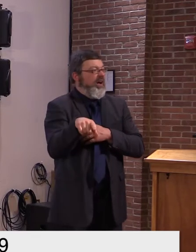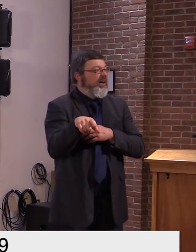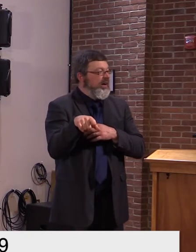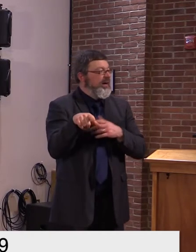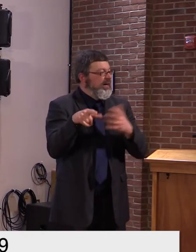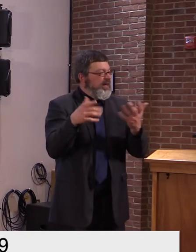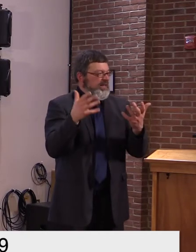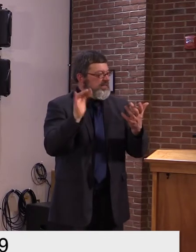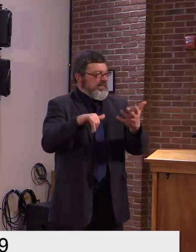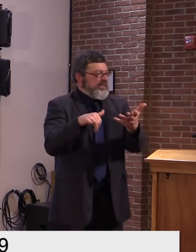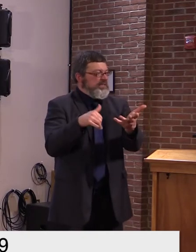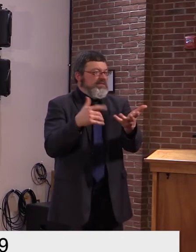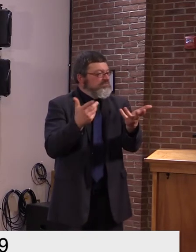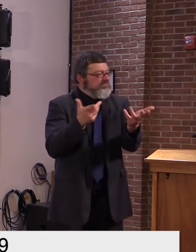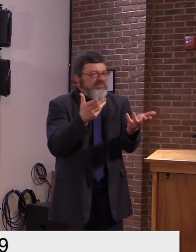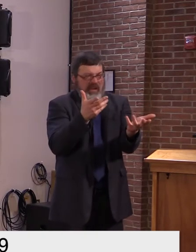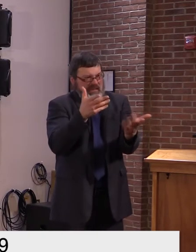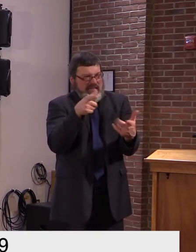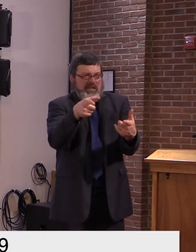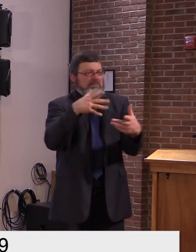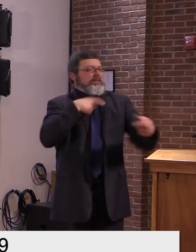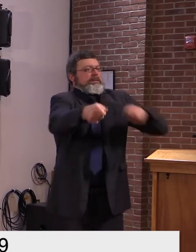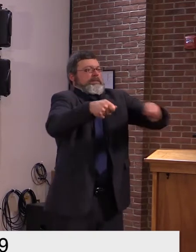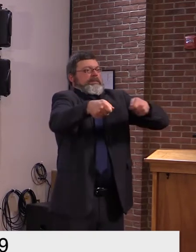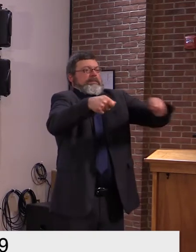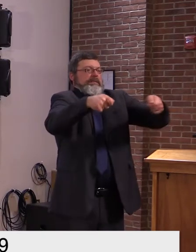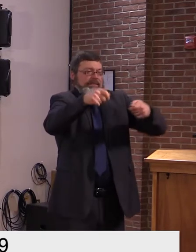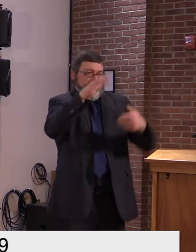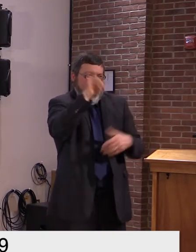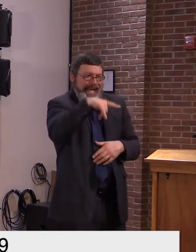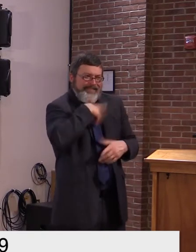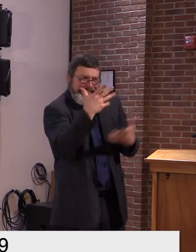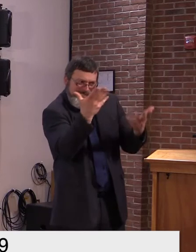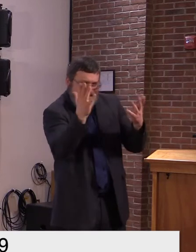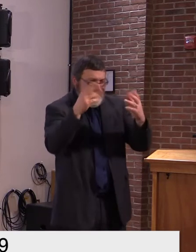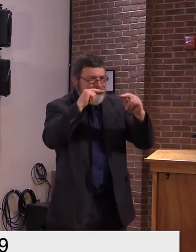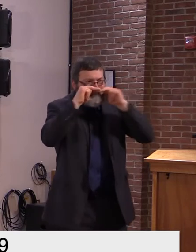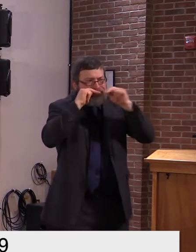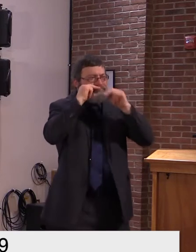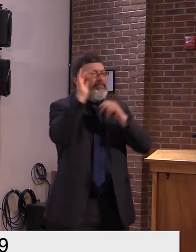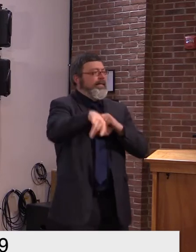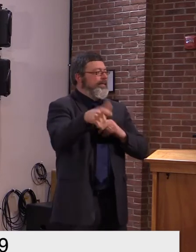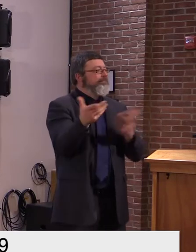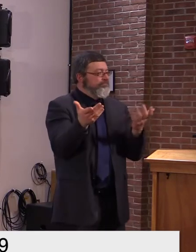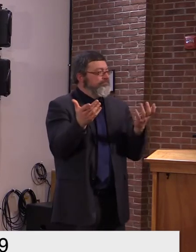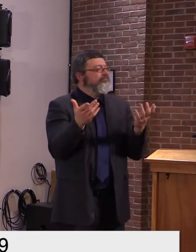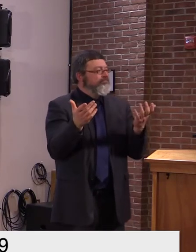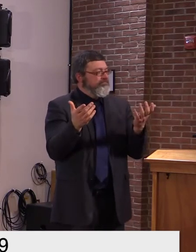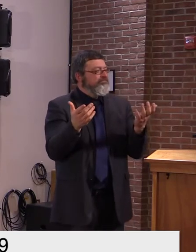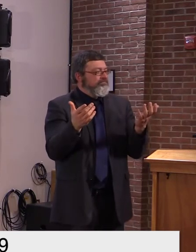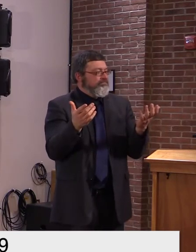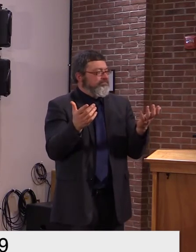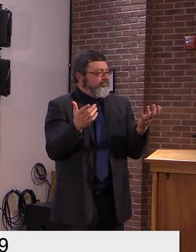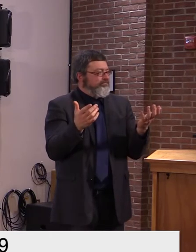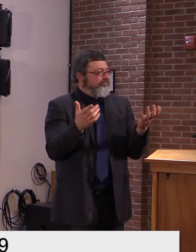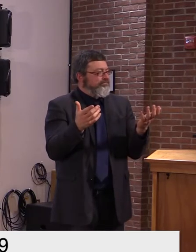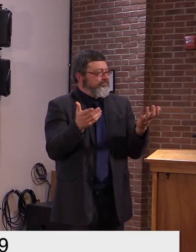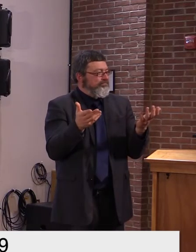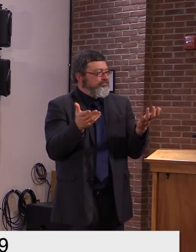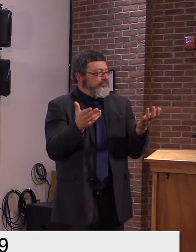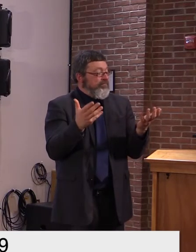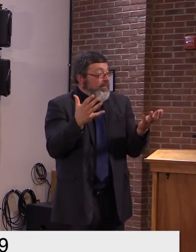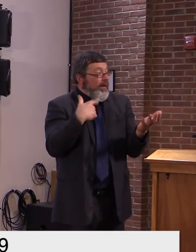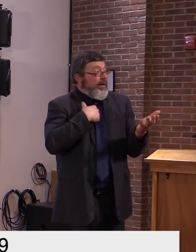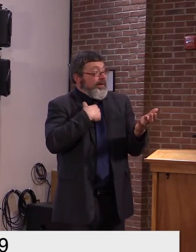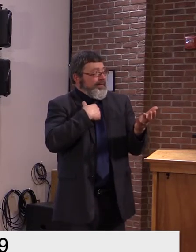much of a margin, especially in the Senate. So I do think that a lot of the outside